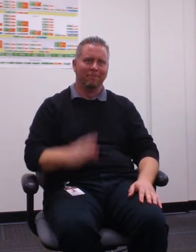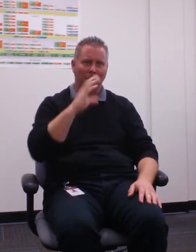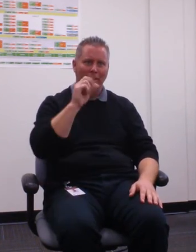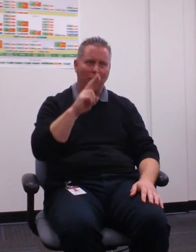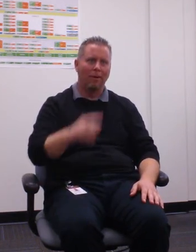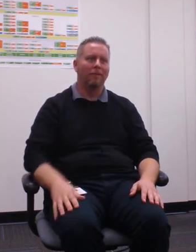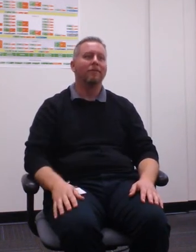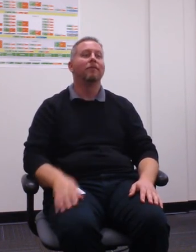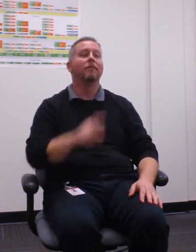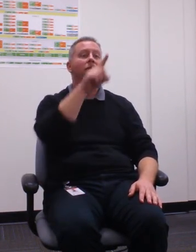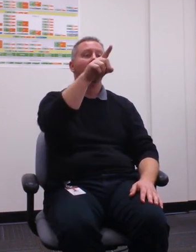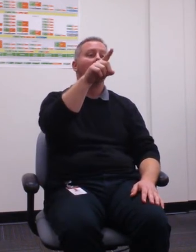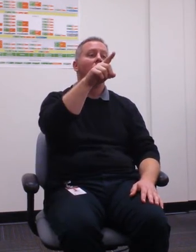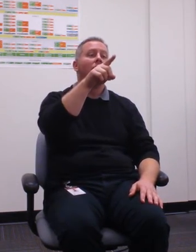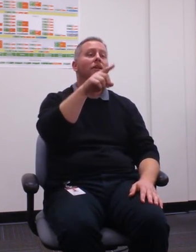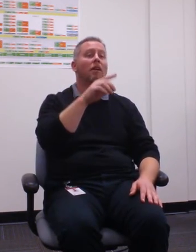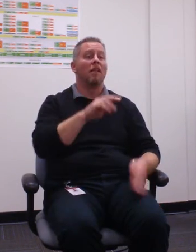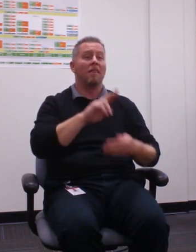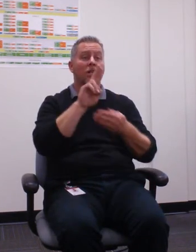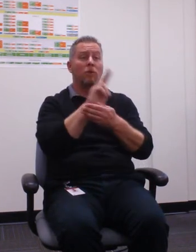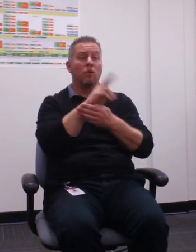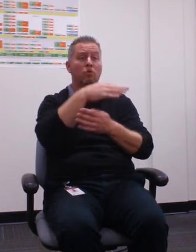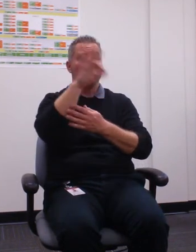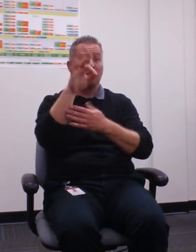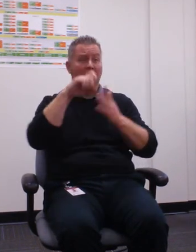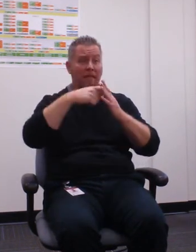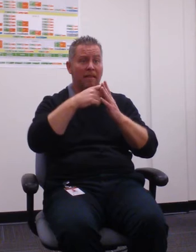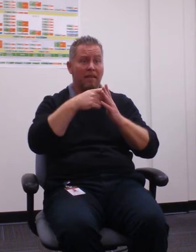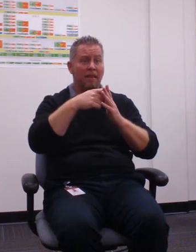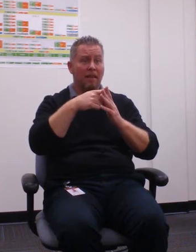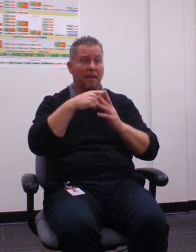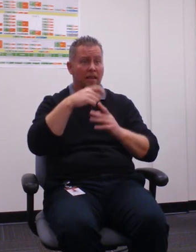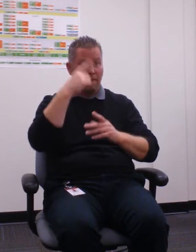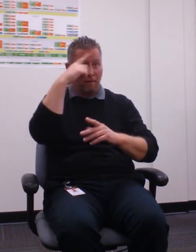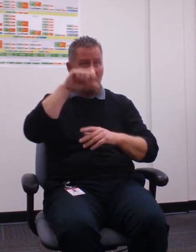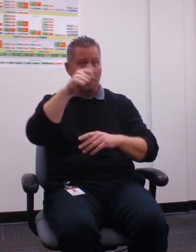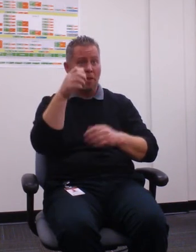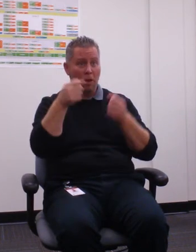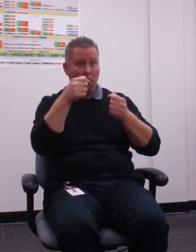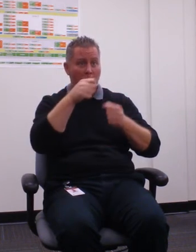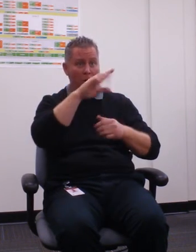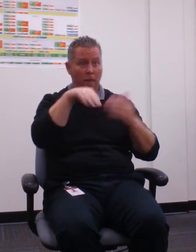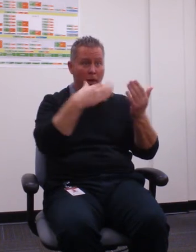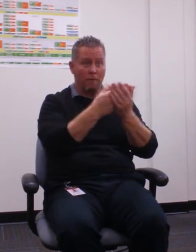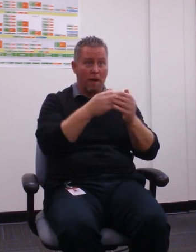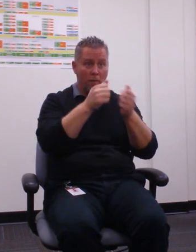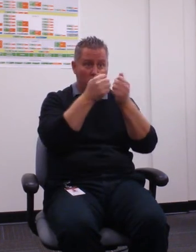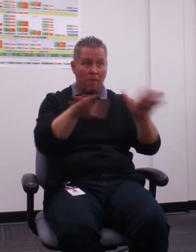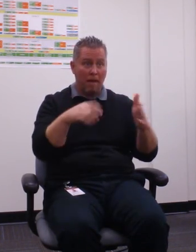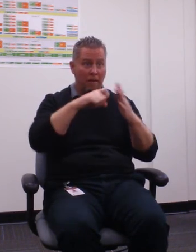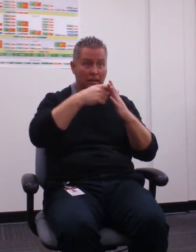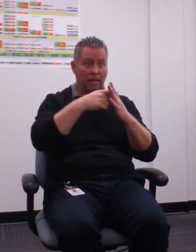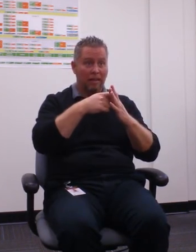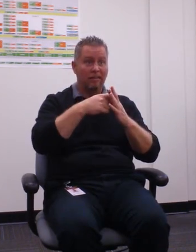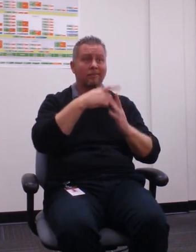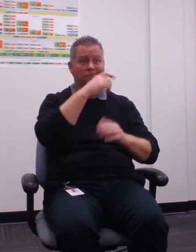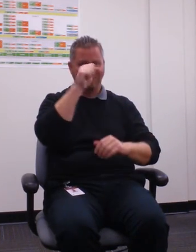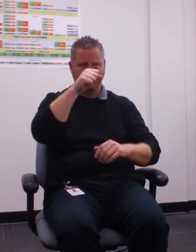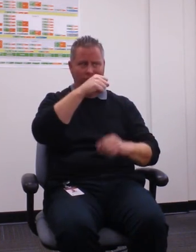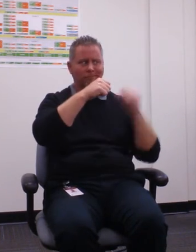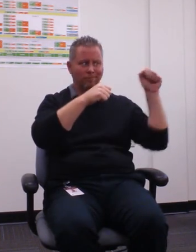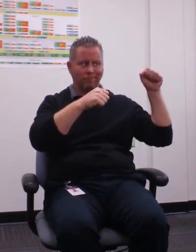Yes, sir. Is that what they used to find the key in the other car? It was. And it drove them nuts, Louis,